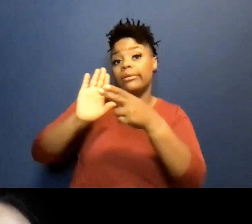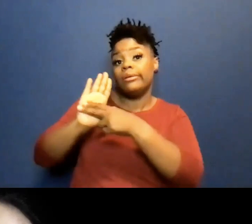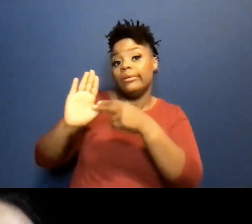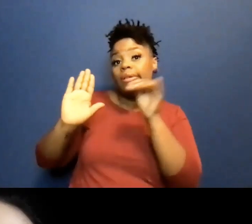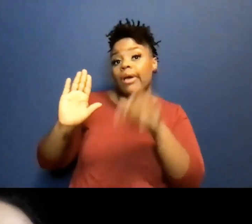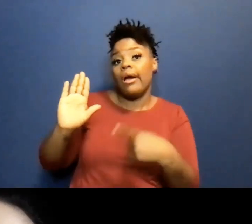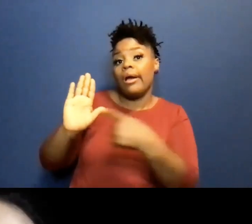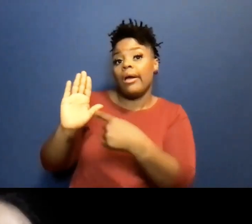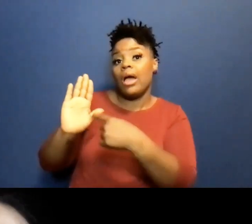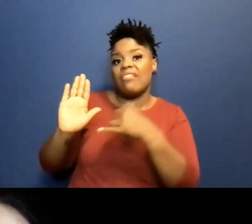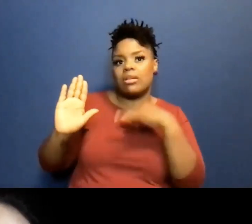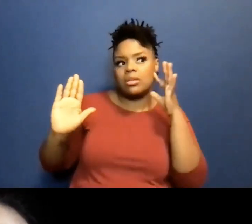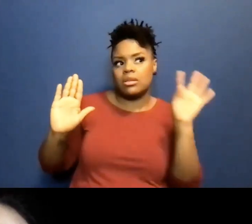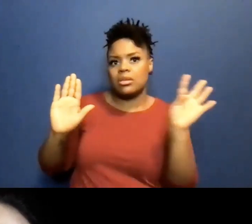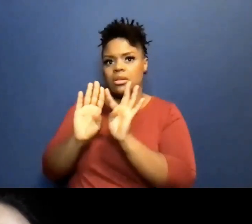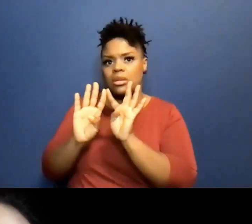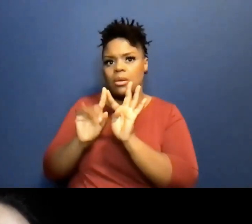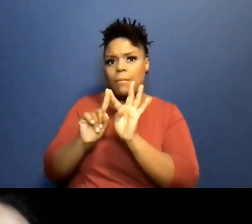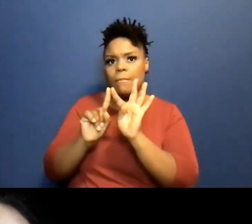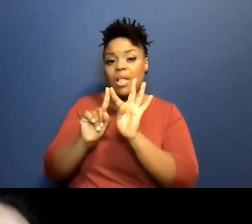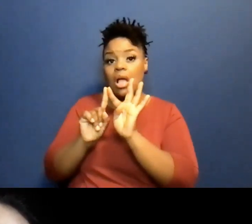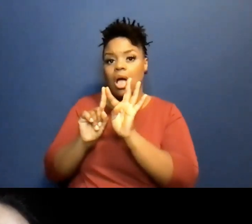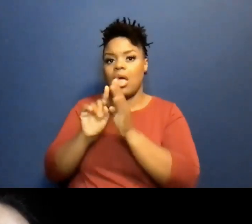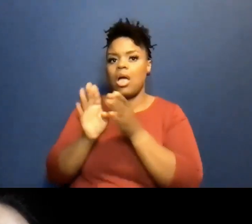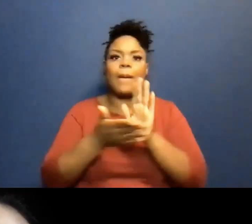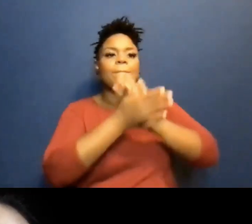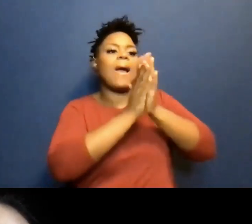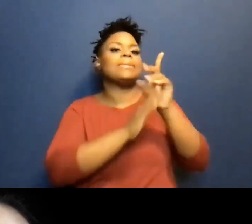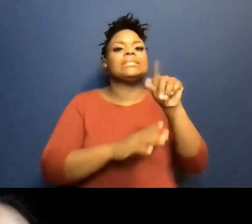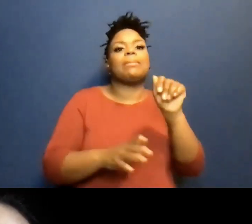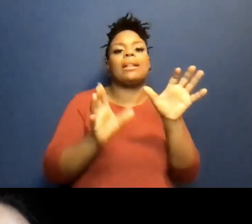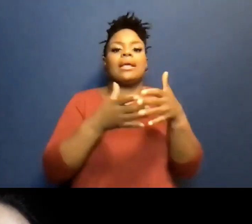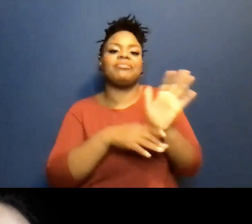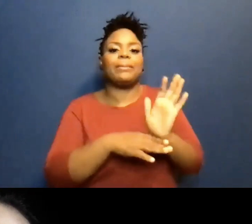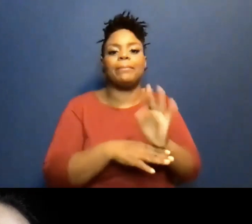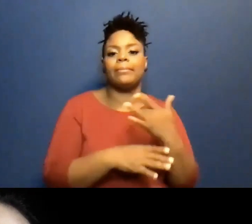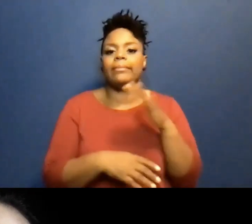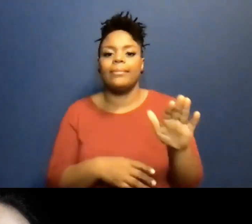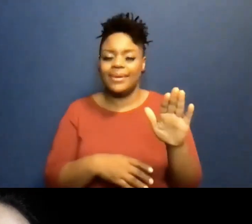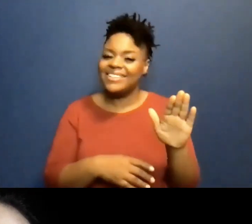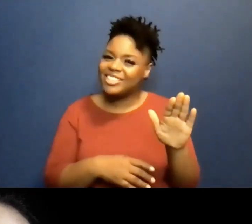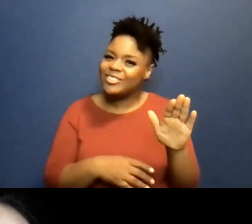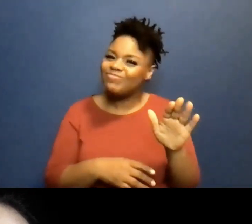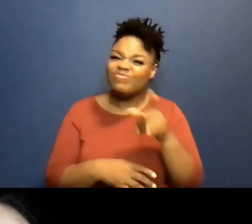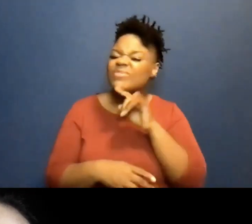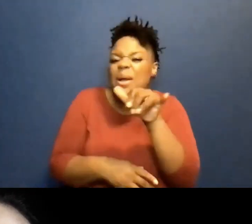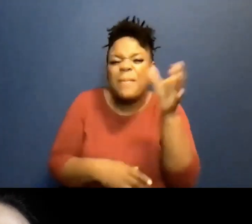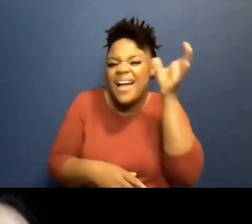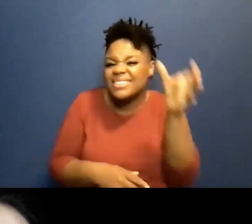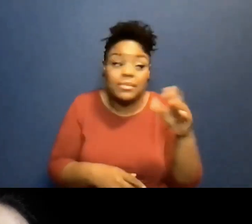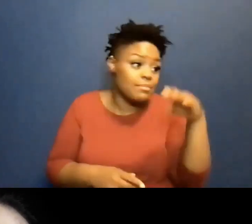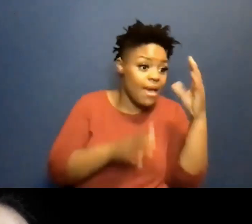a disability film is the same thing that McDuffie talked about, and I think it's just a fantastic example of